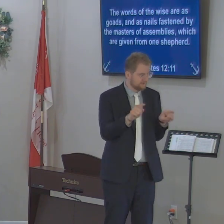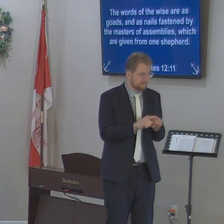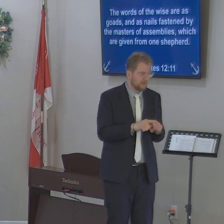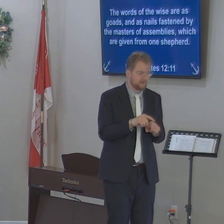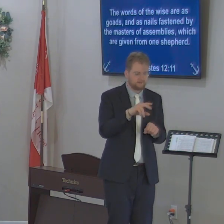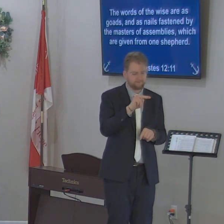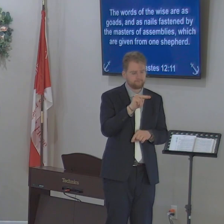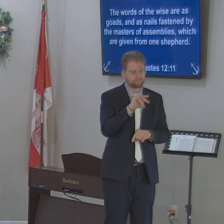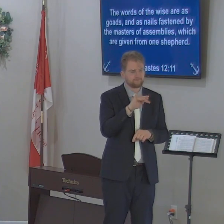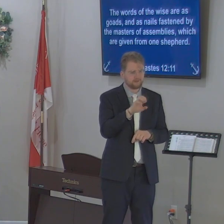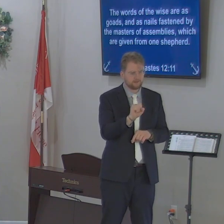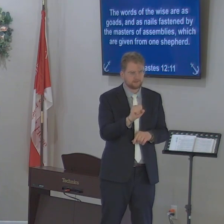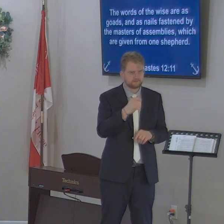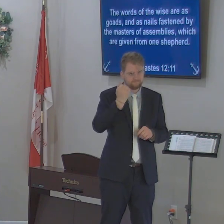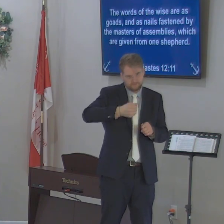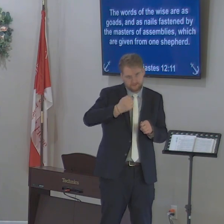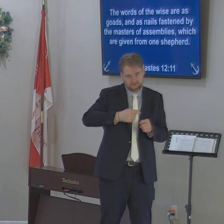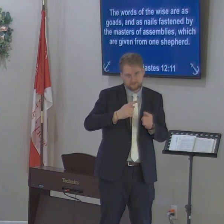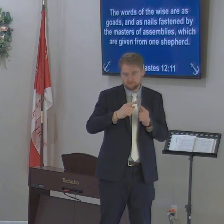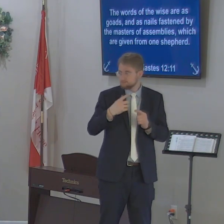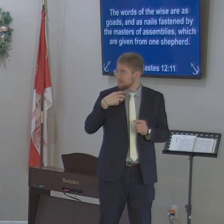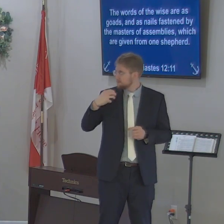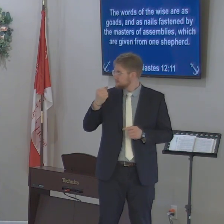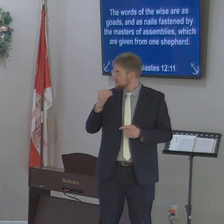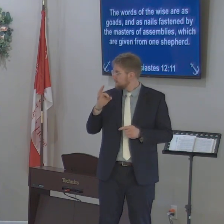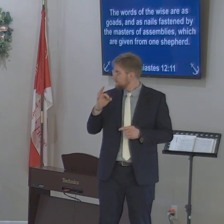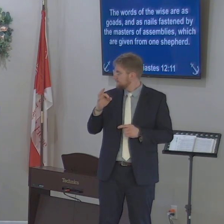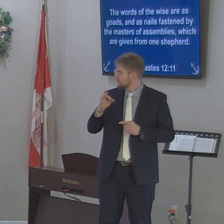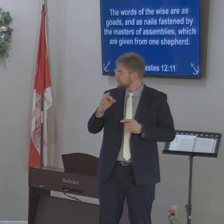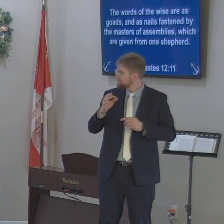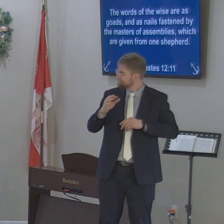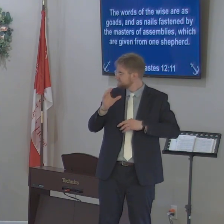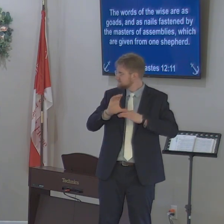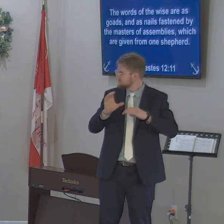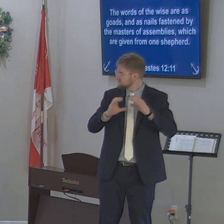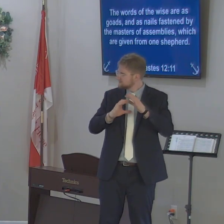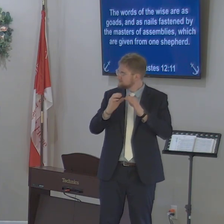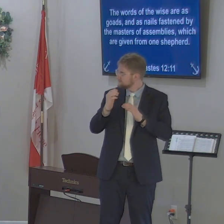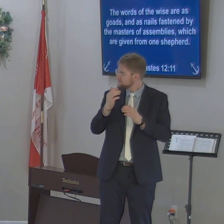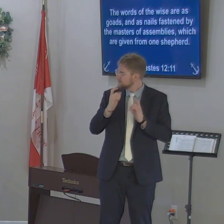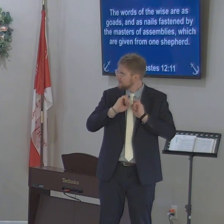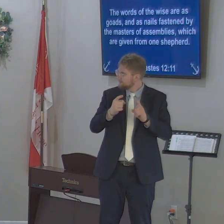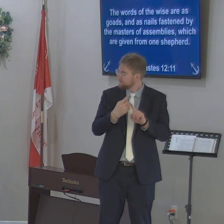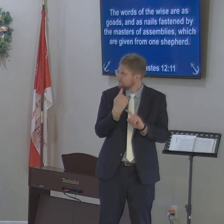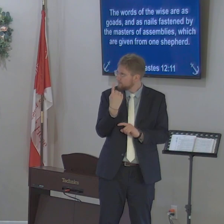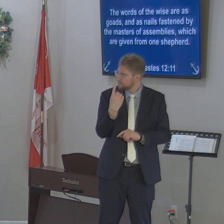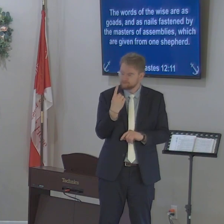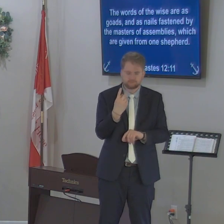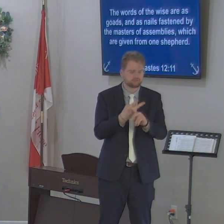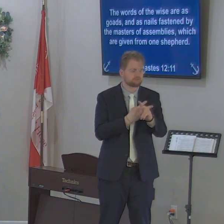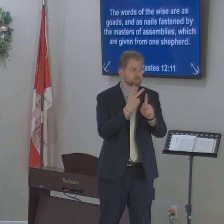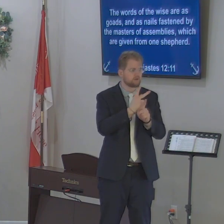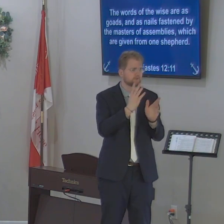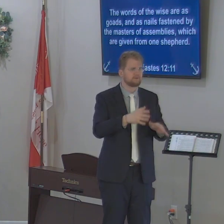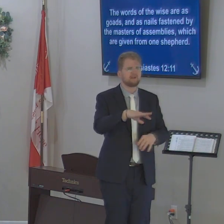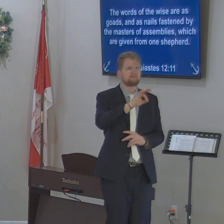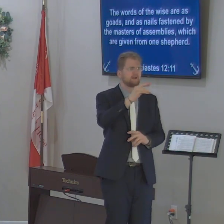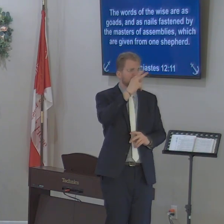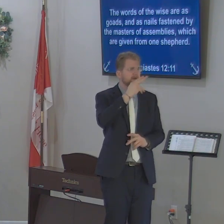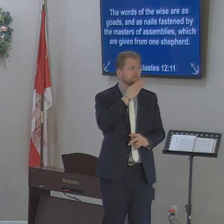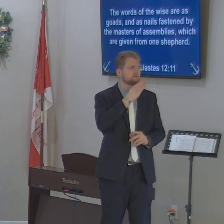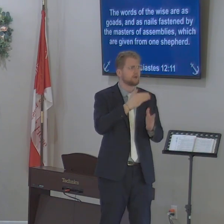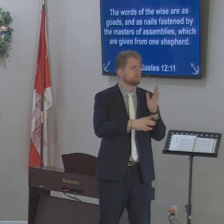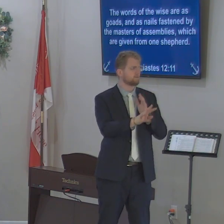the masters of assemblies, which are given from one shepherd. Turn over to Hebrews chapter 4. Hebrews chapter 4. Many of us got this memorized, but I would like you to